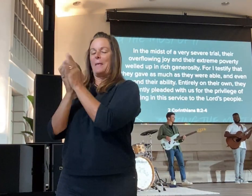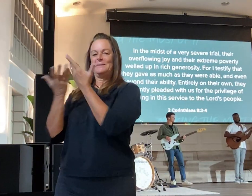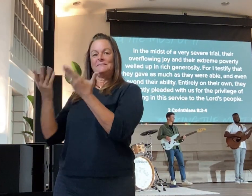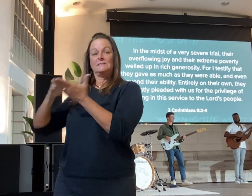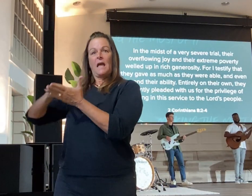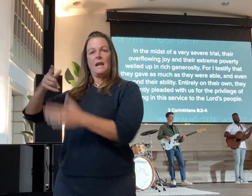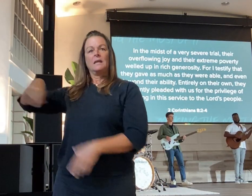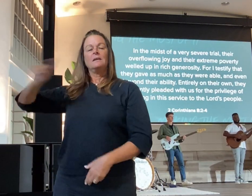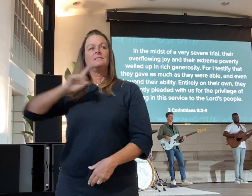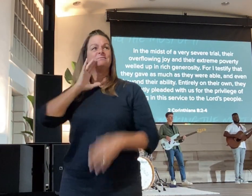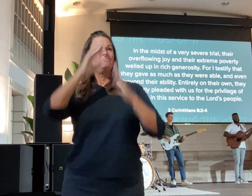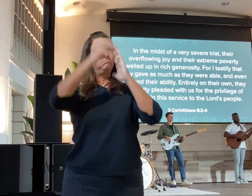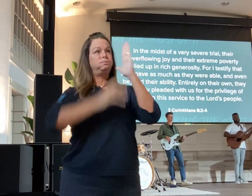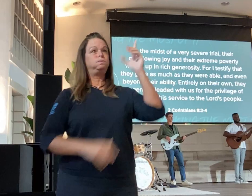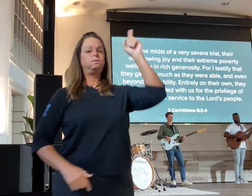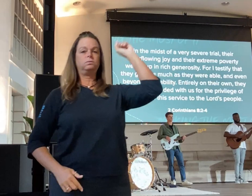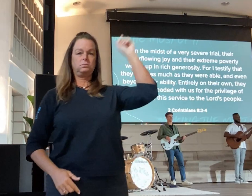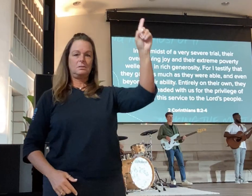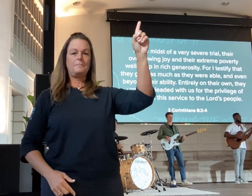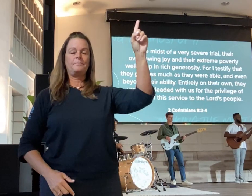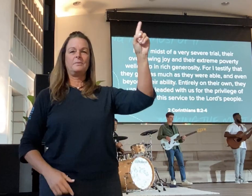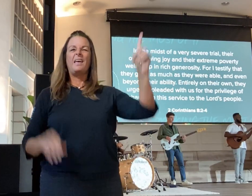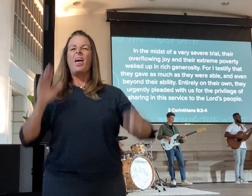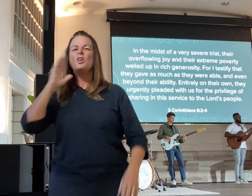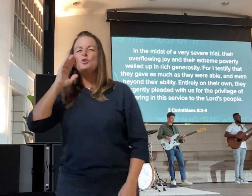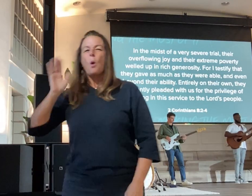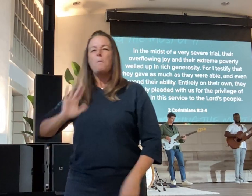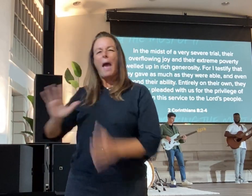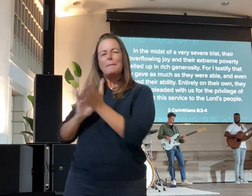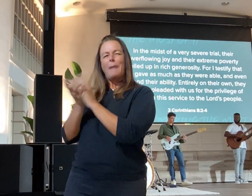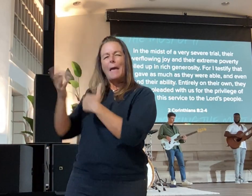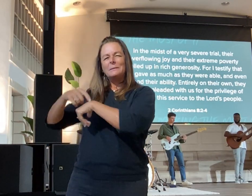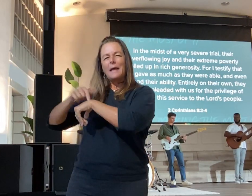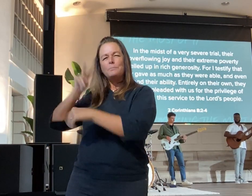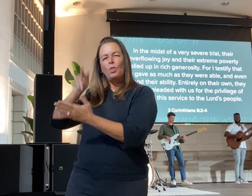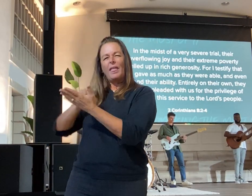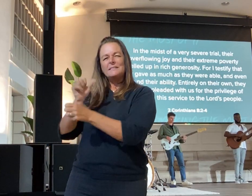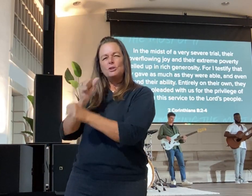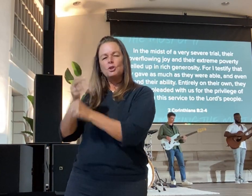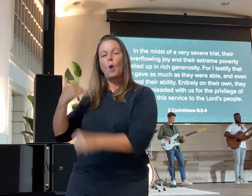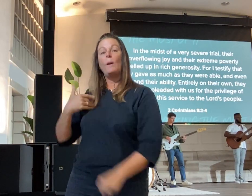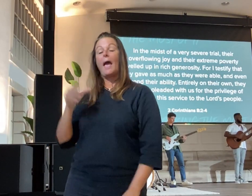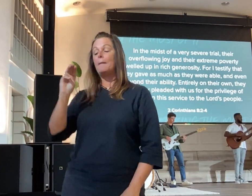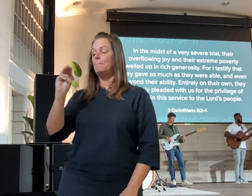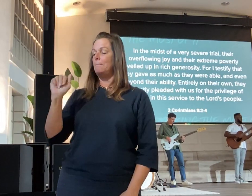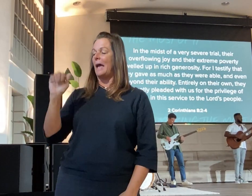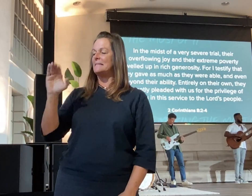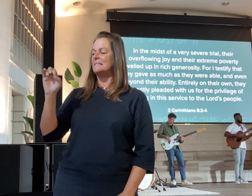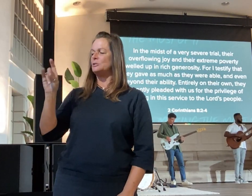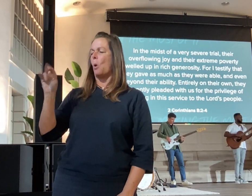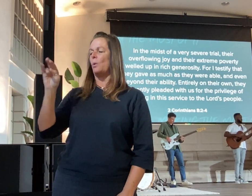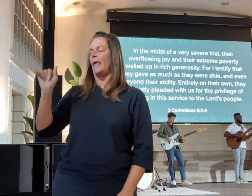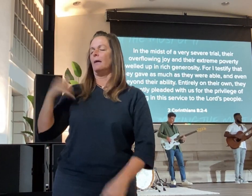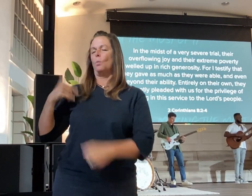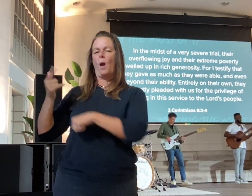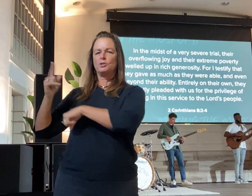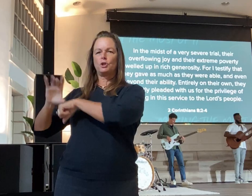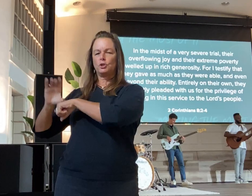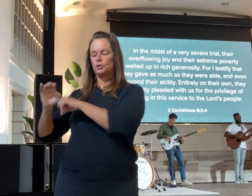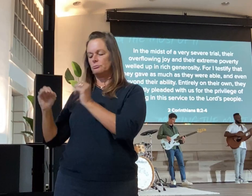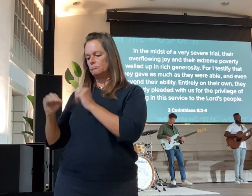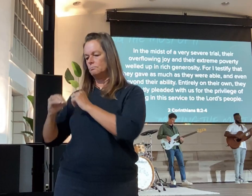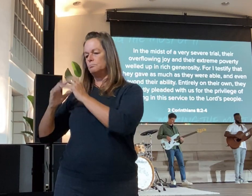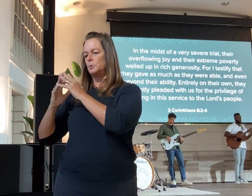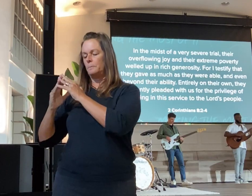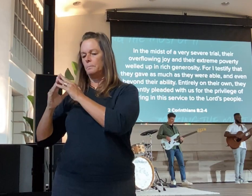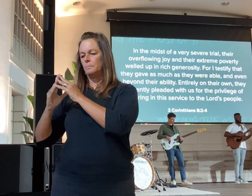brought about by affliction, there, meaning the Macedonian church, their abundant joy and their extreme poverty overflowed in a